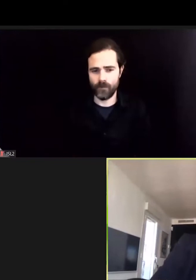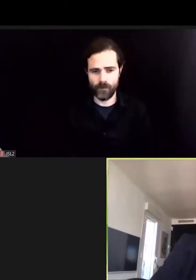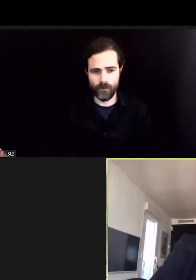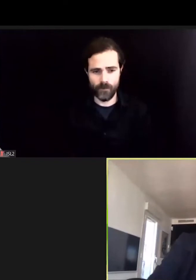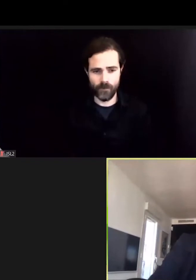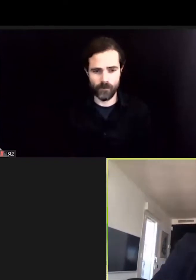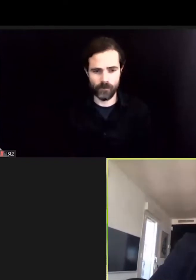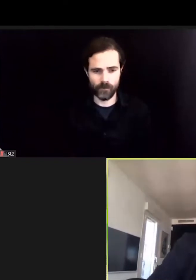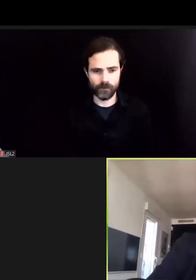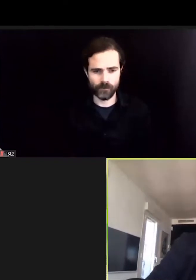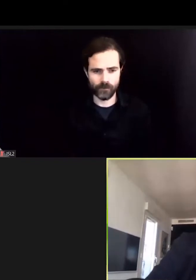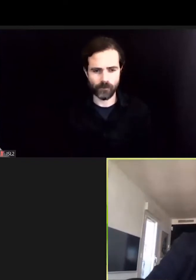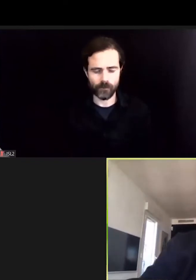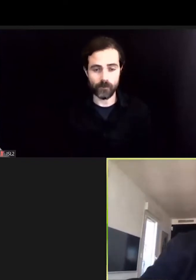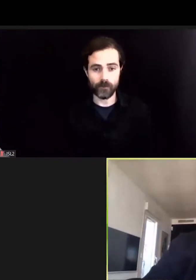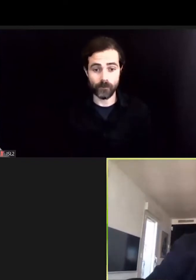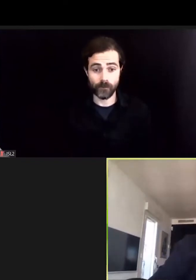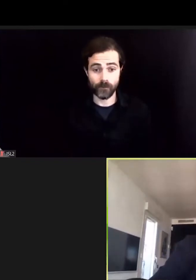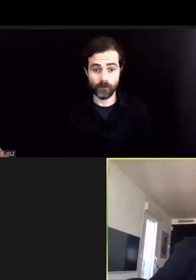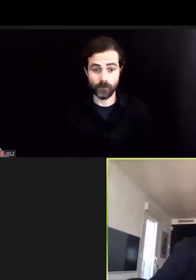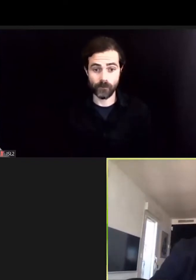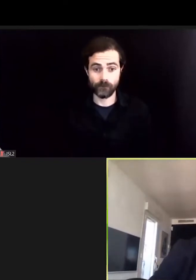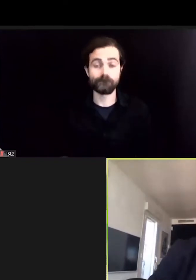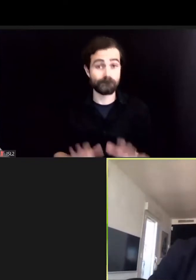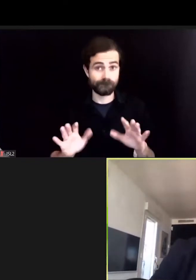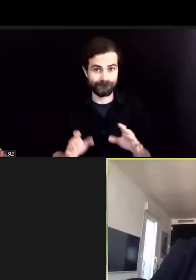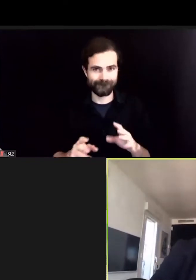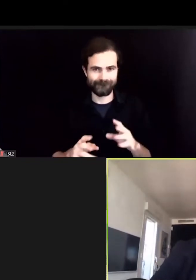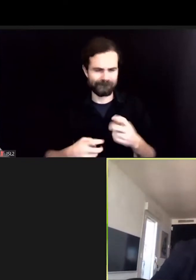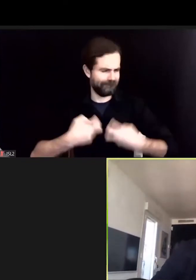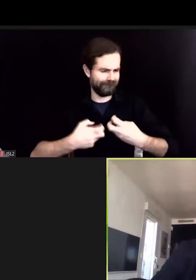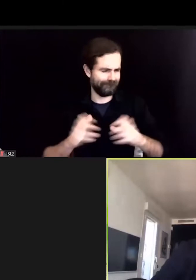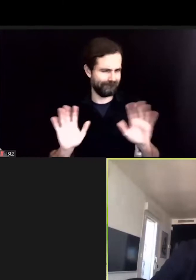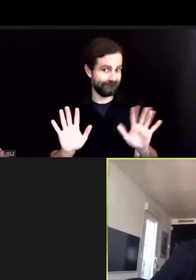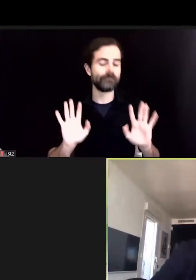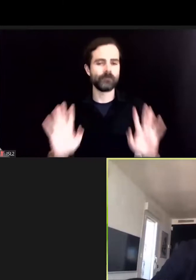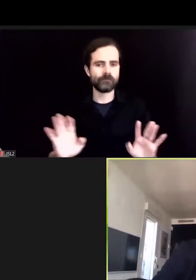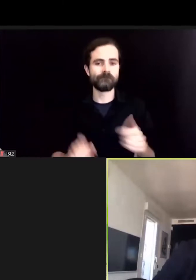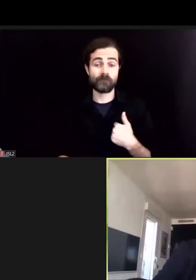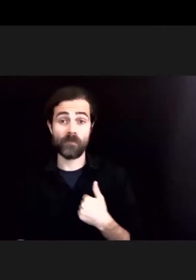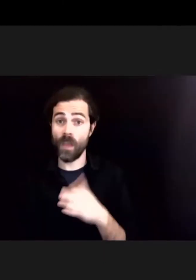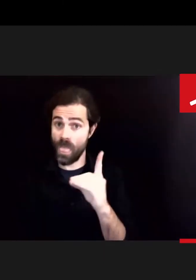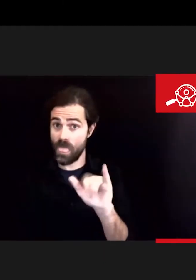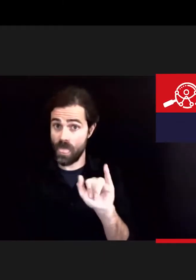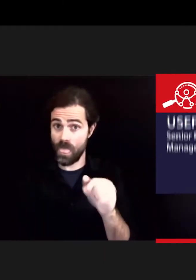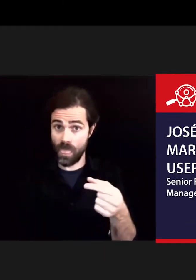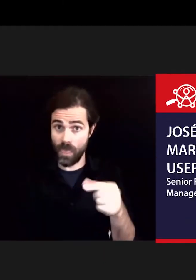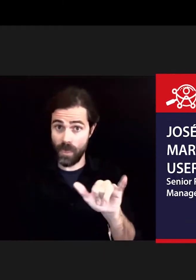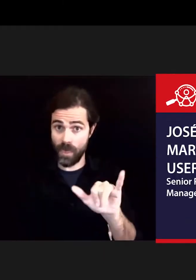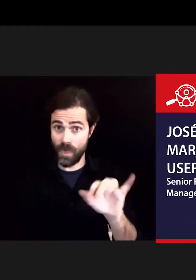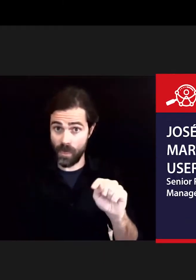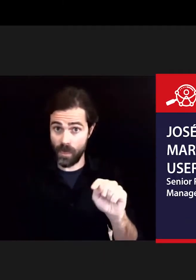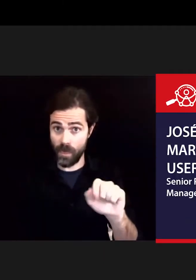problem. Let me explain that Digital Europe is really representing most of the key players of the